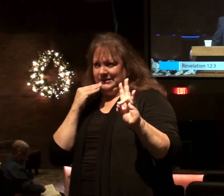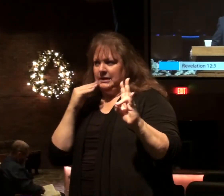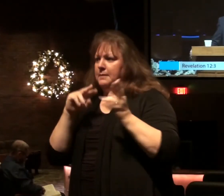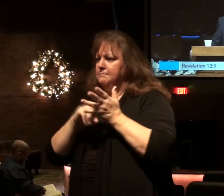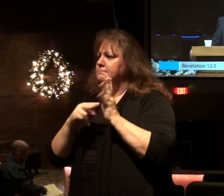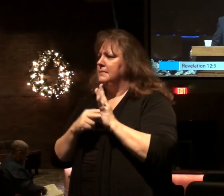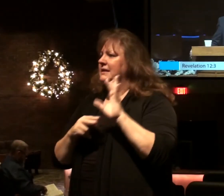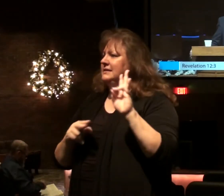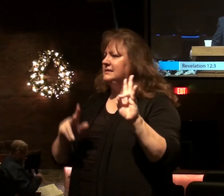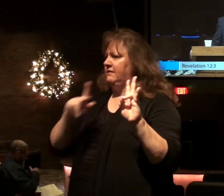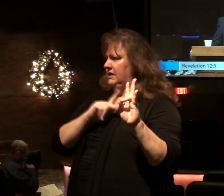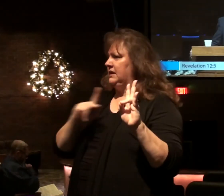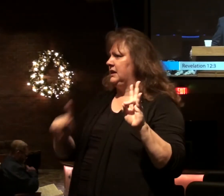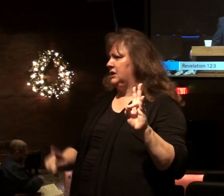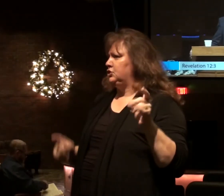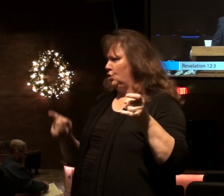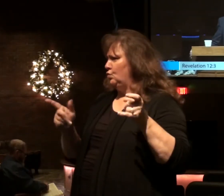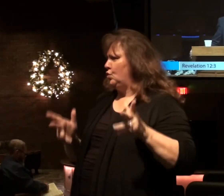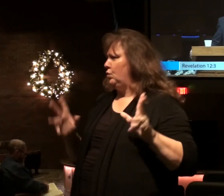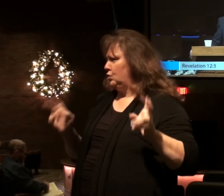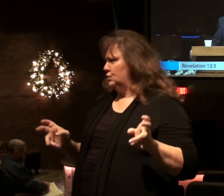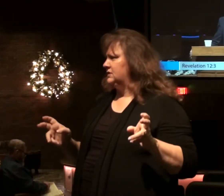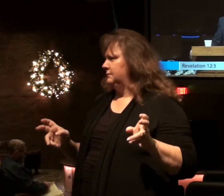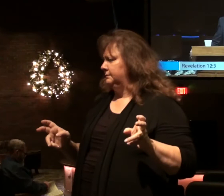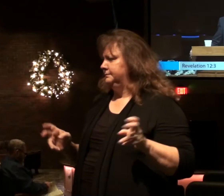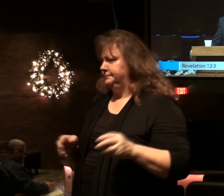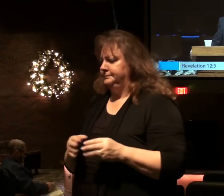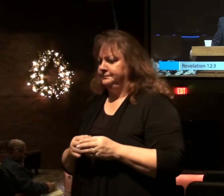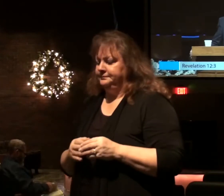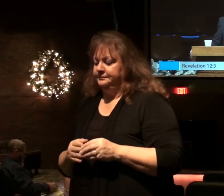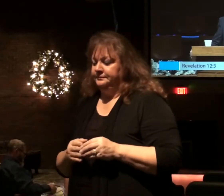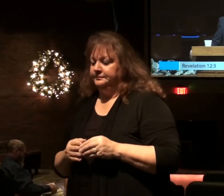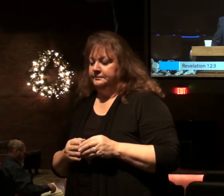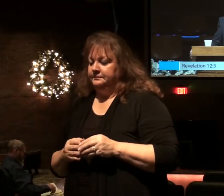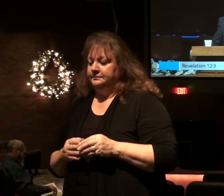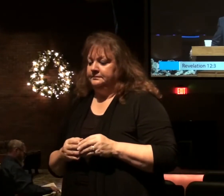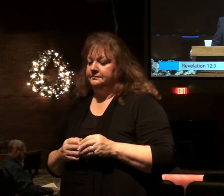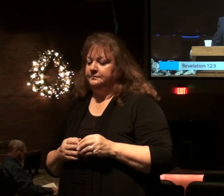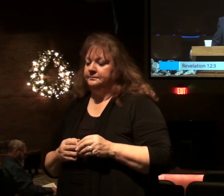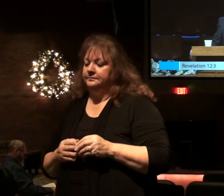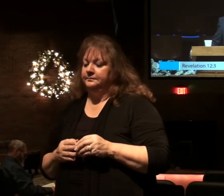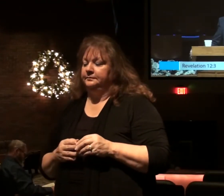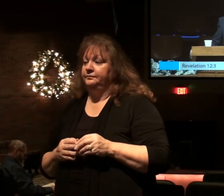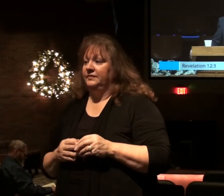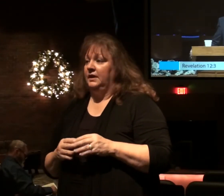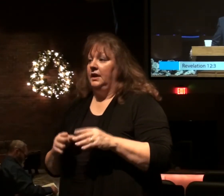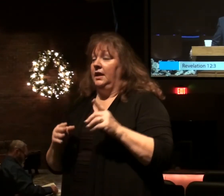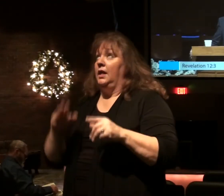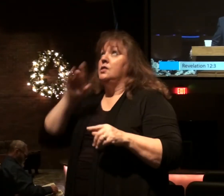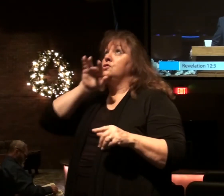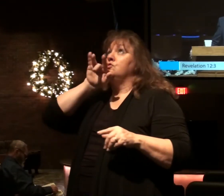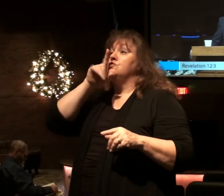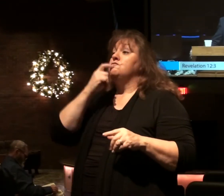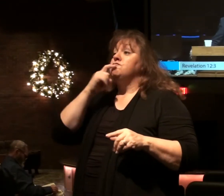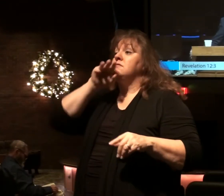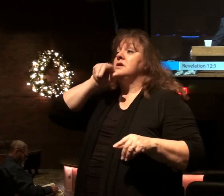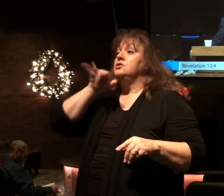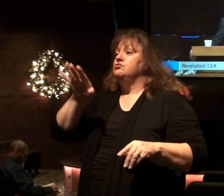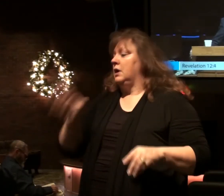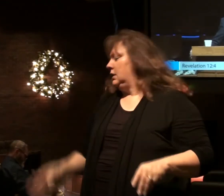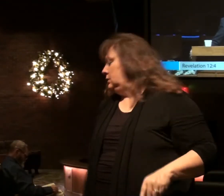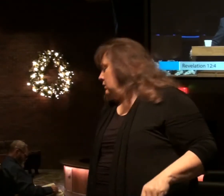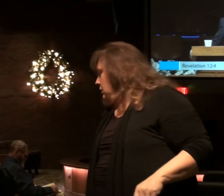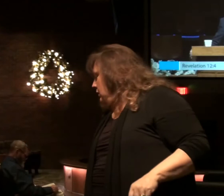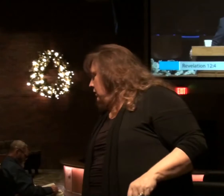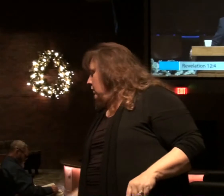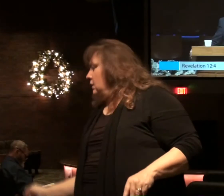kingdoms. So it's pictured by having diadems. His tail swept away